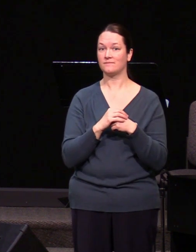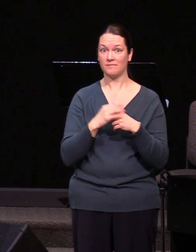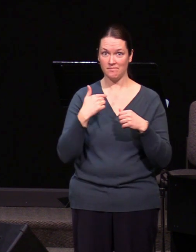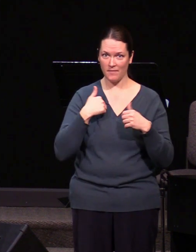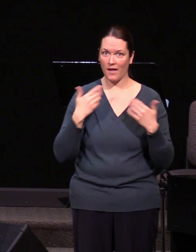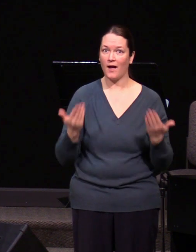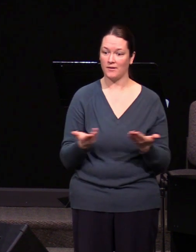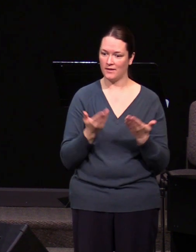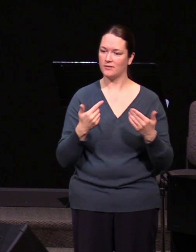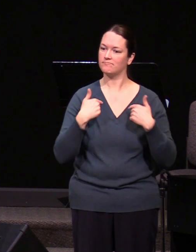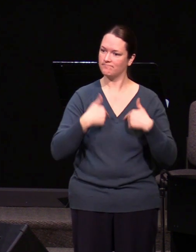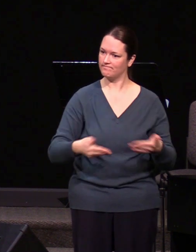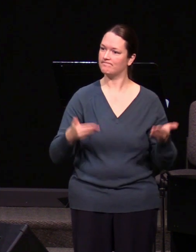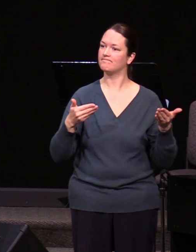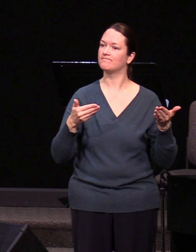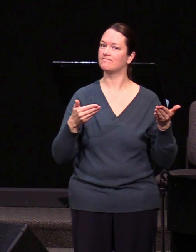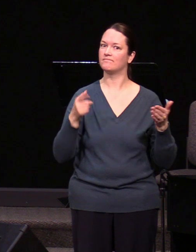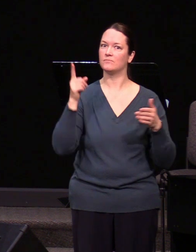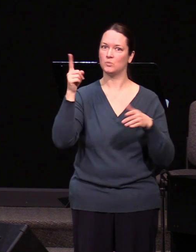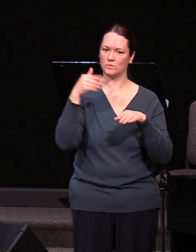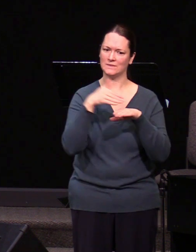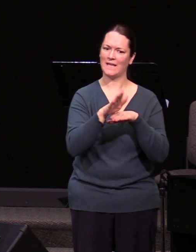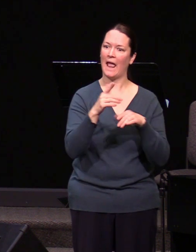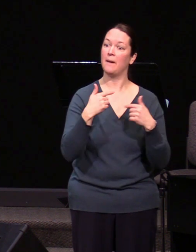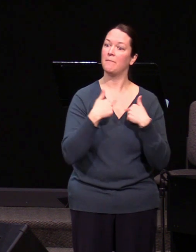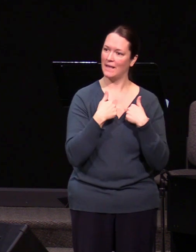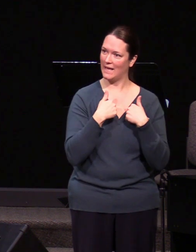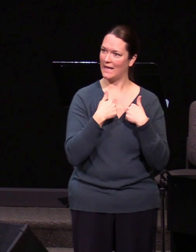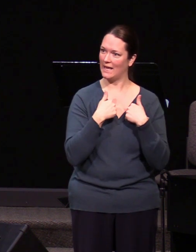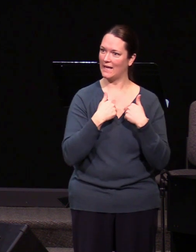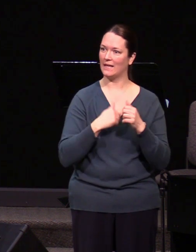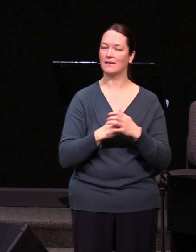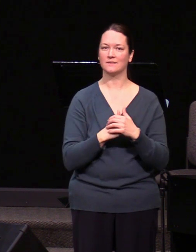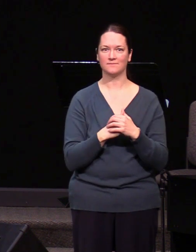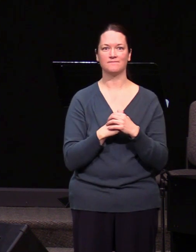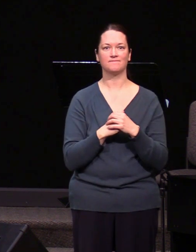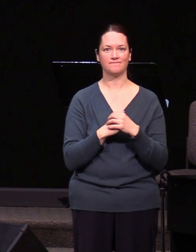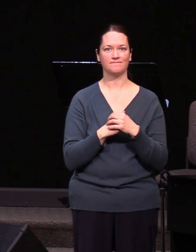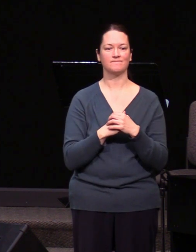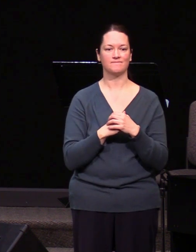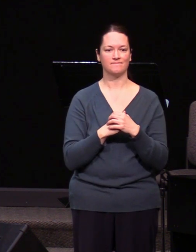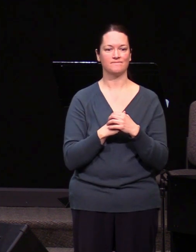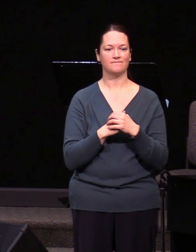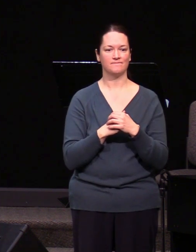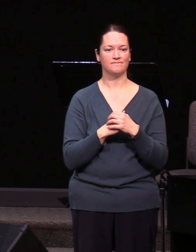Here am I, send me.